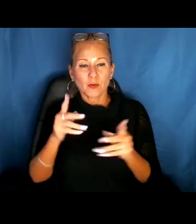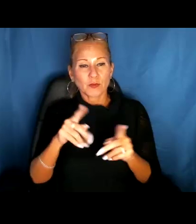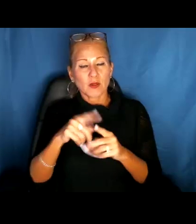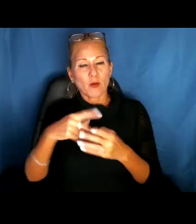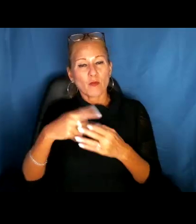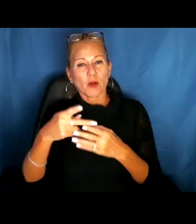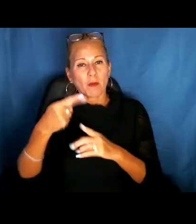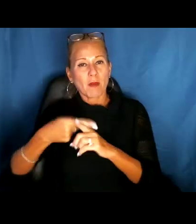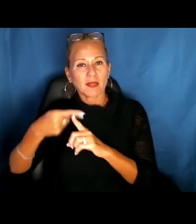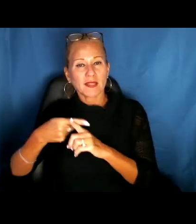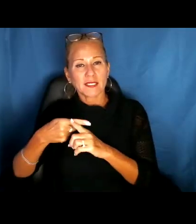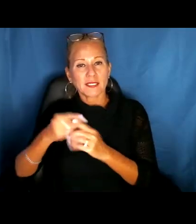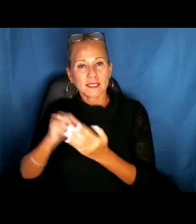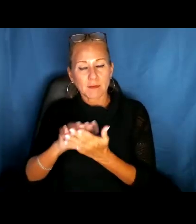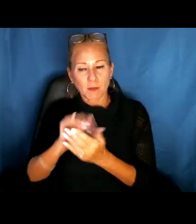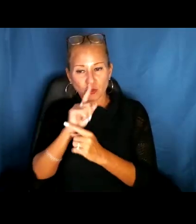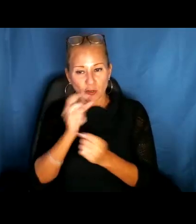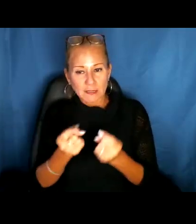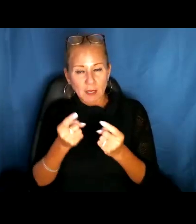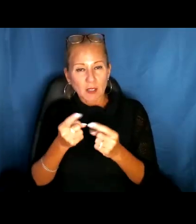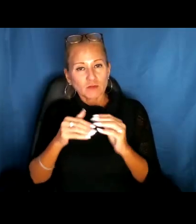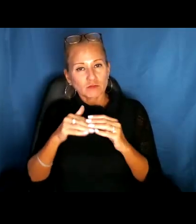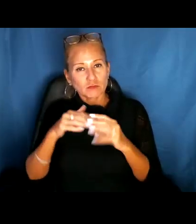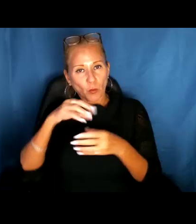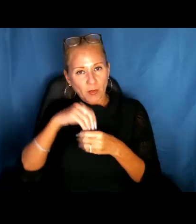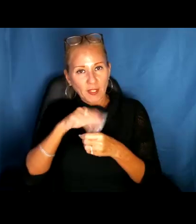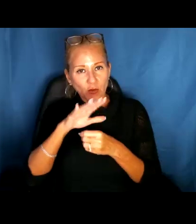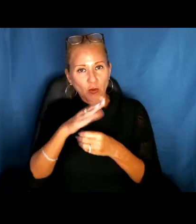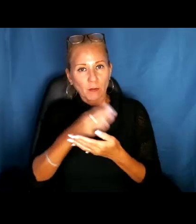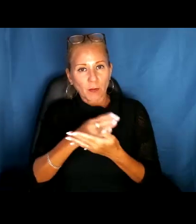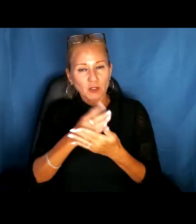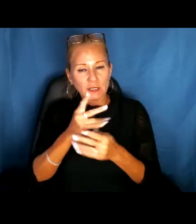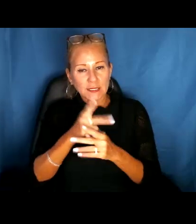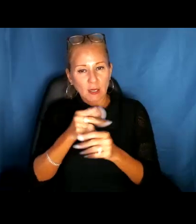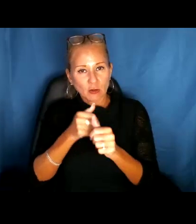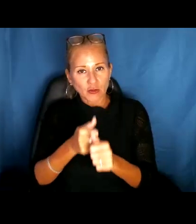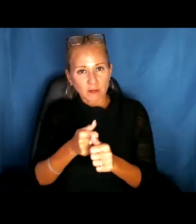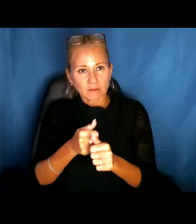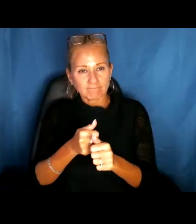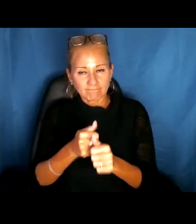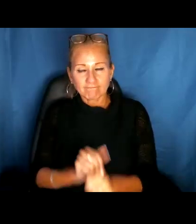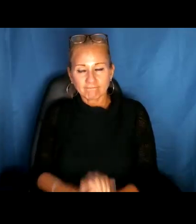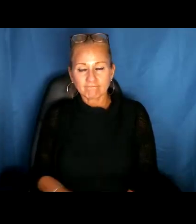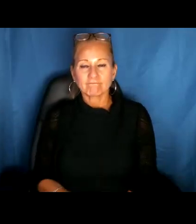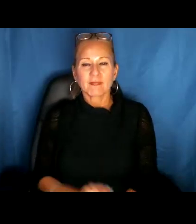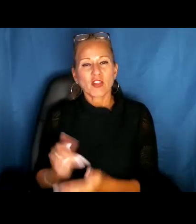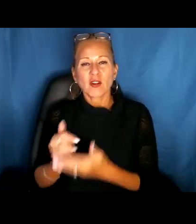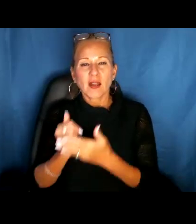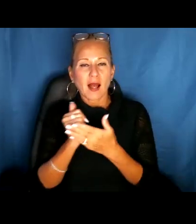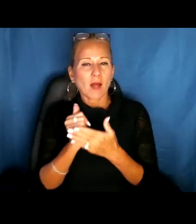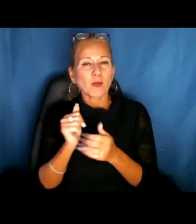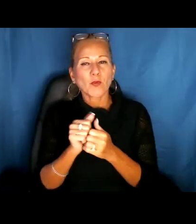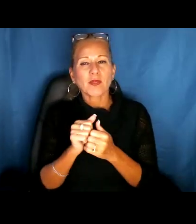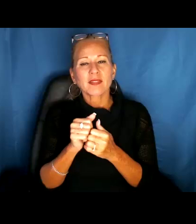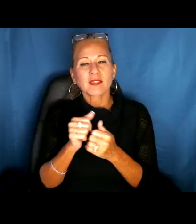monthly statements so you can make sure you're spending within your budget and you're staying on track. But otherwise, yeah, they're there just to help with all to